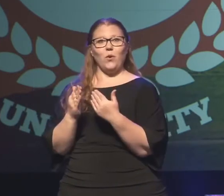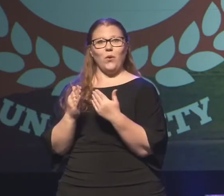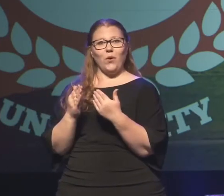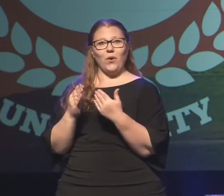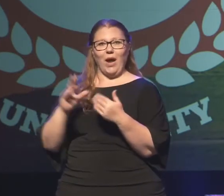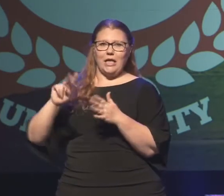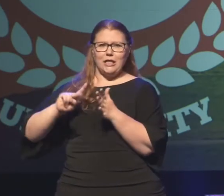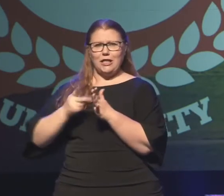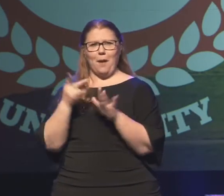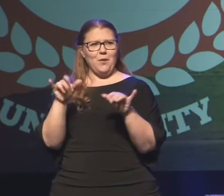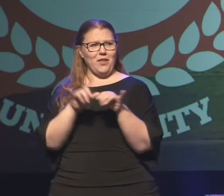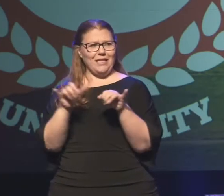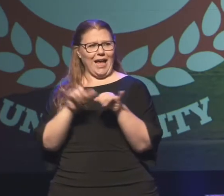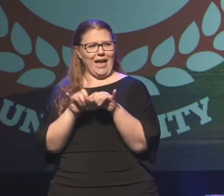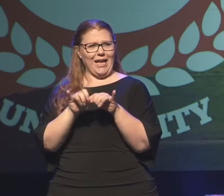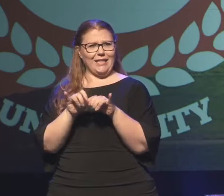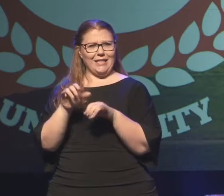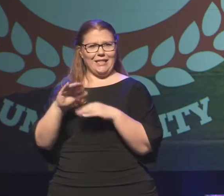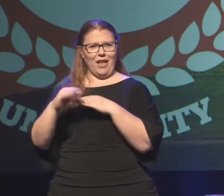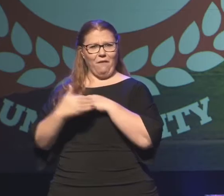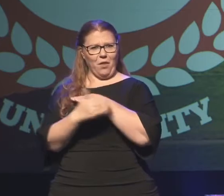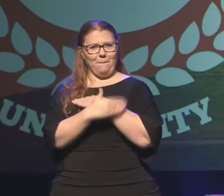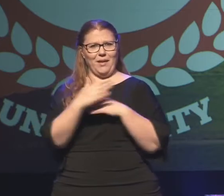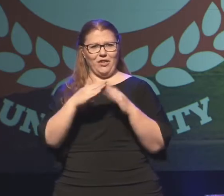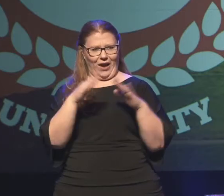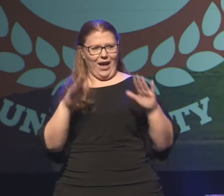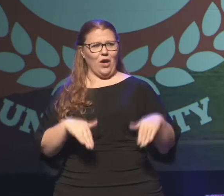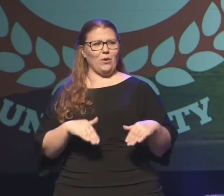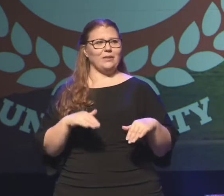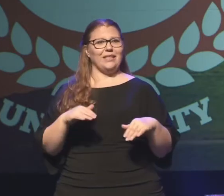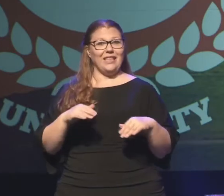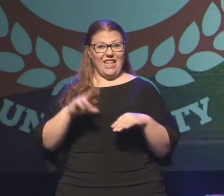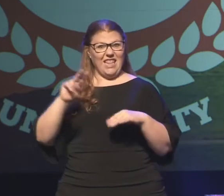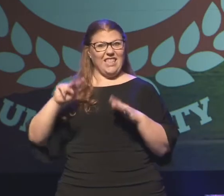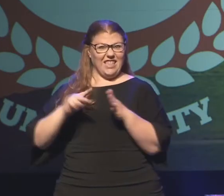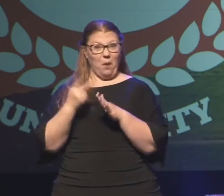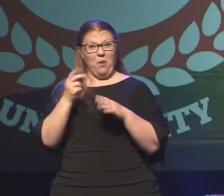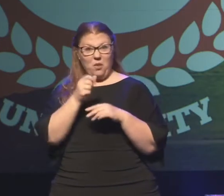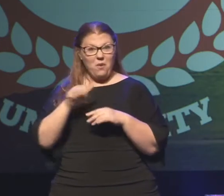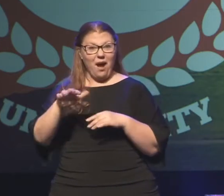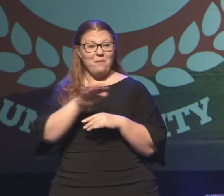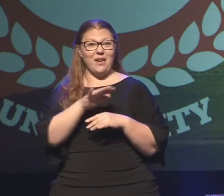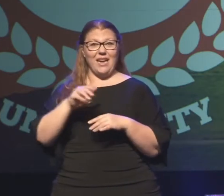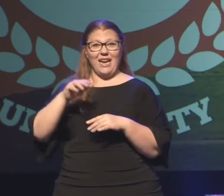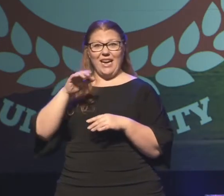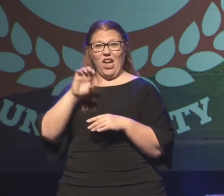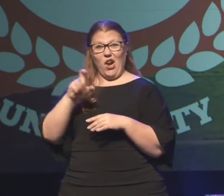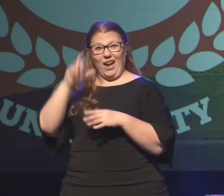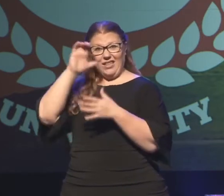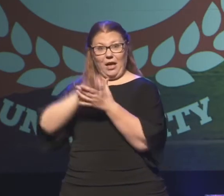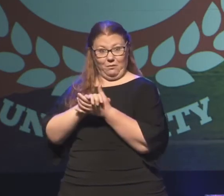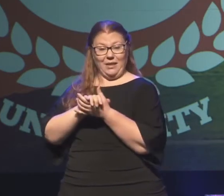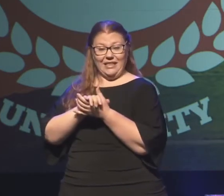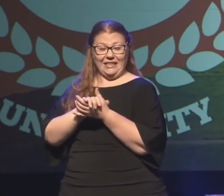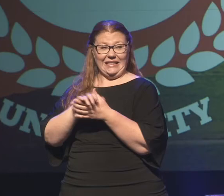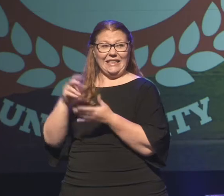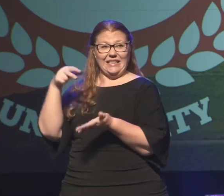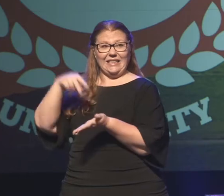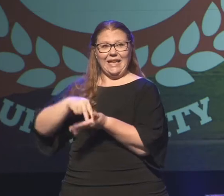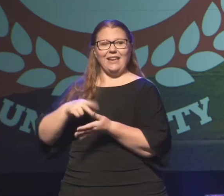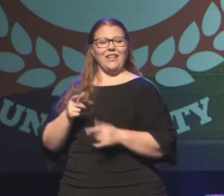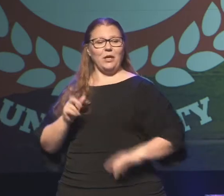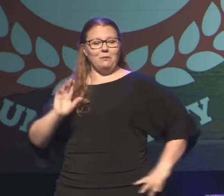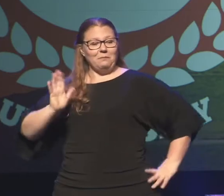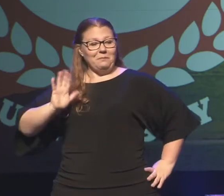double the size of the beach house, double the beachfront property. And her husband is standing on the deck, ex-husband, just kind